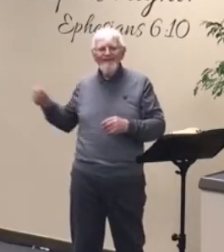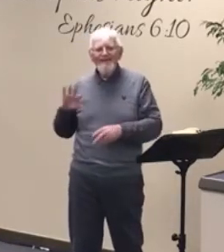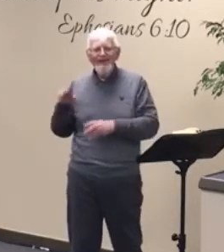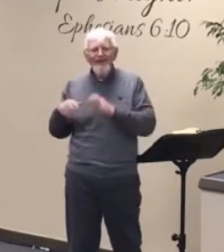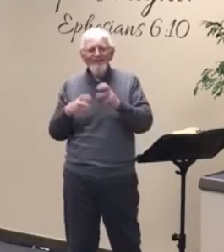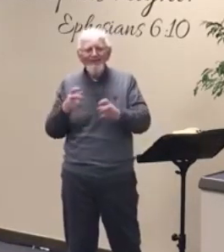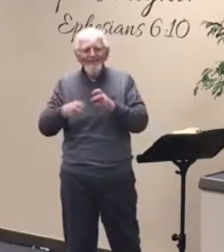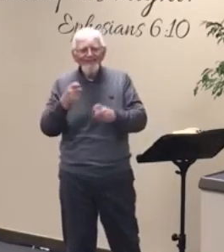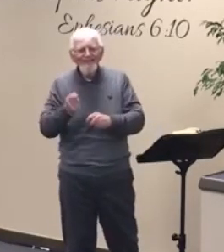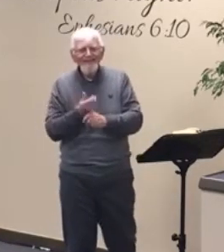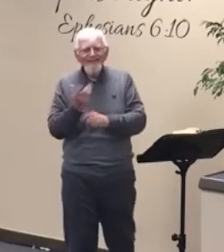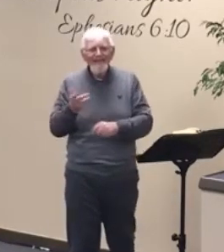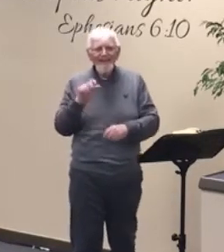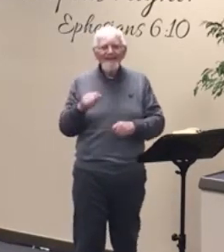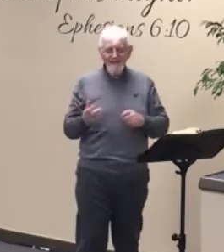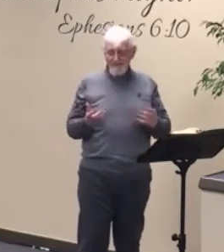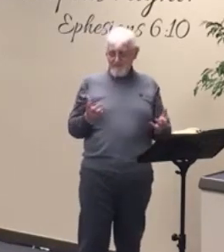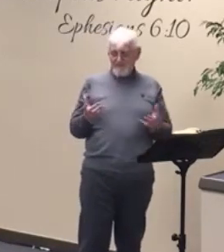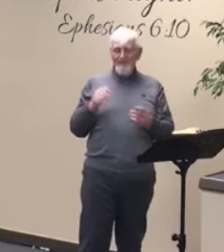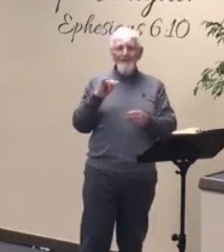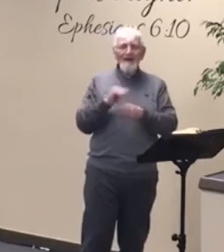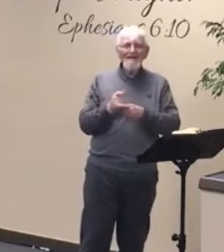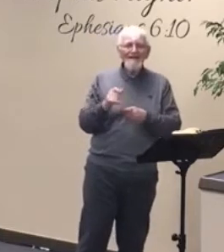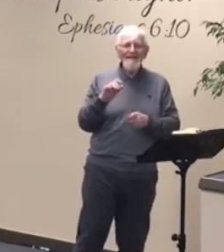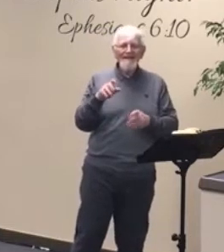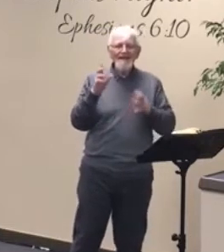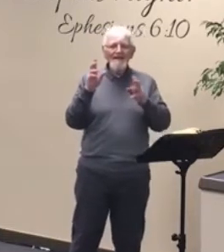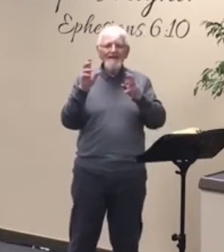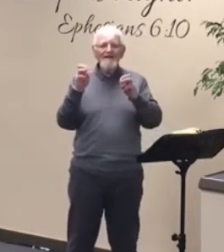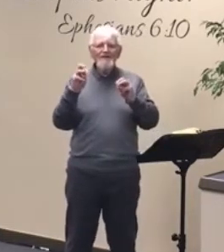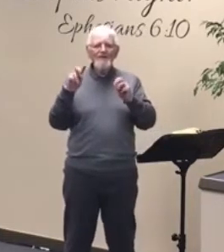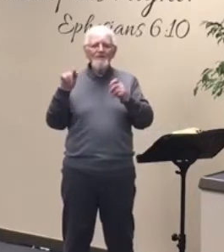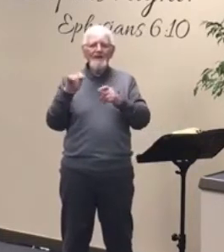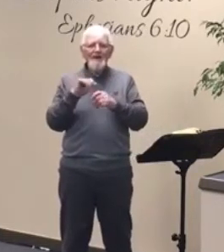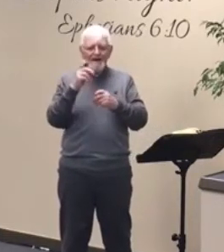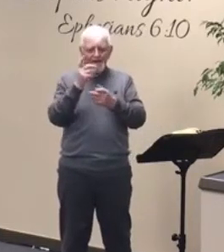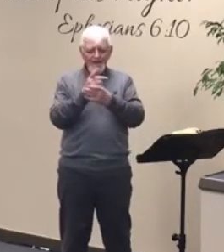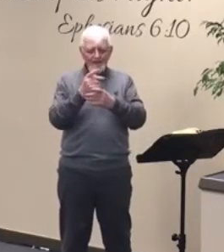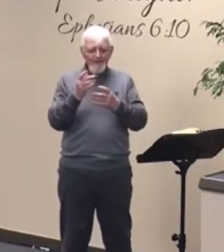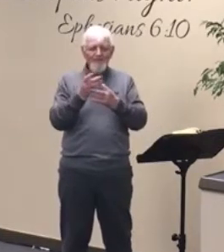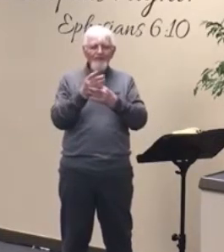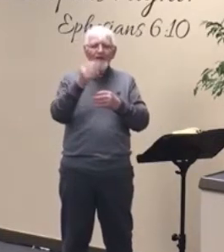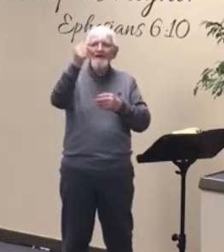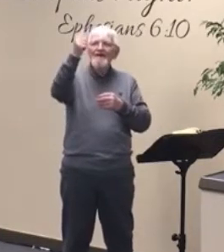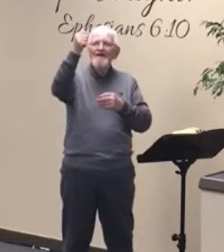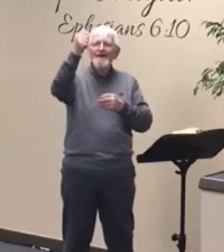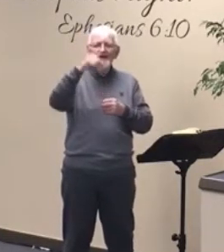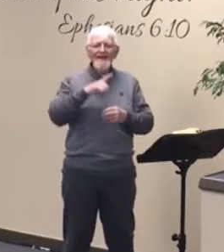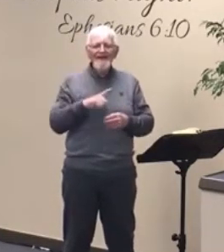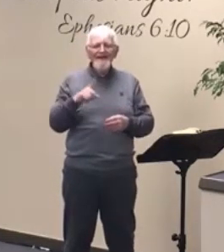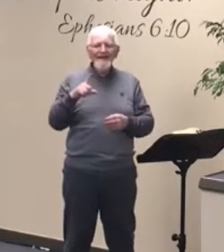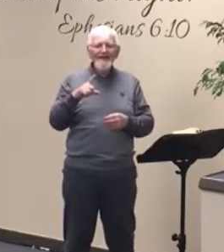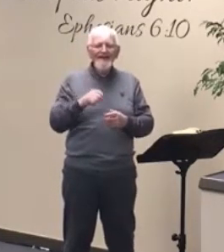that, then get committed and just keep it between you and the Lord. How's that?